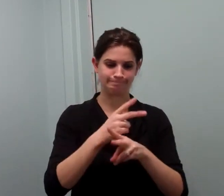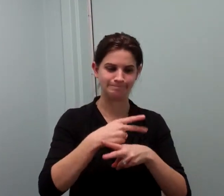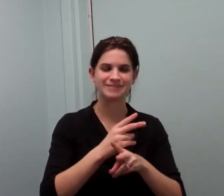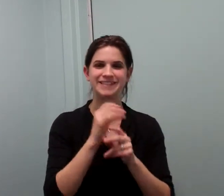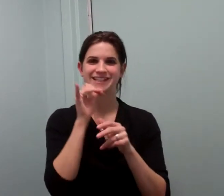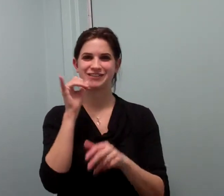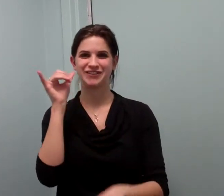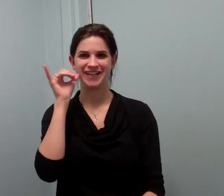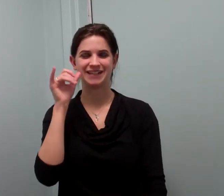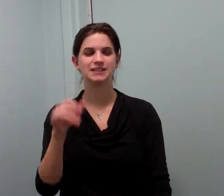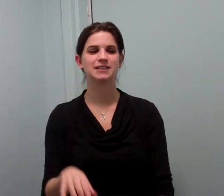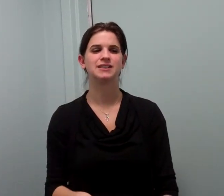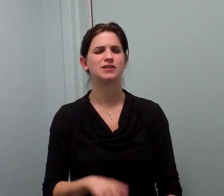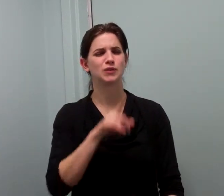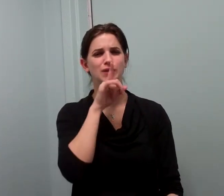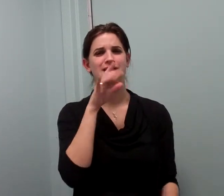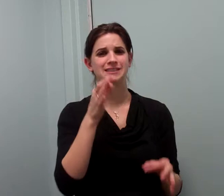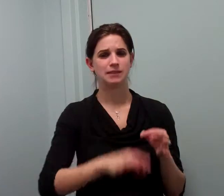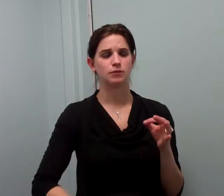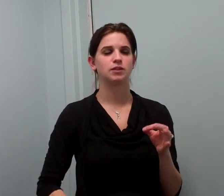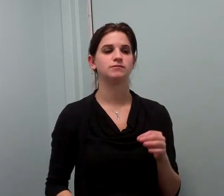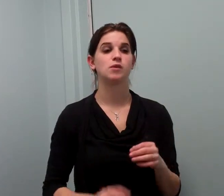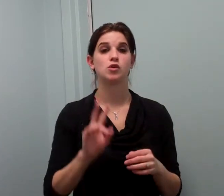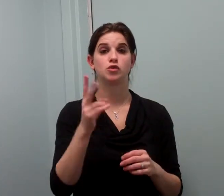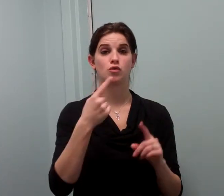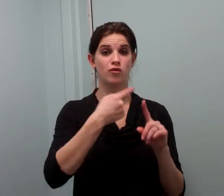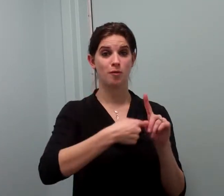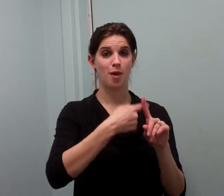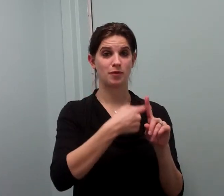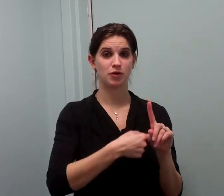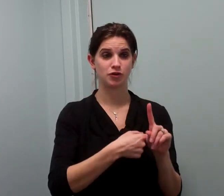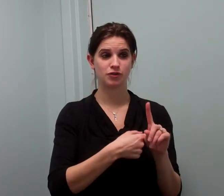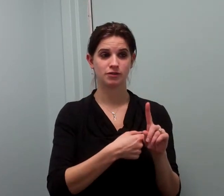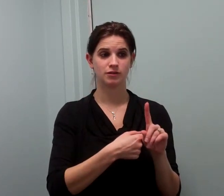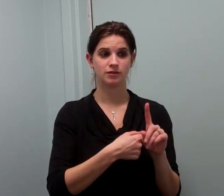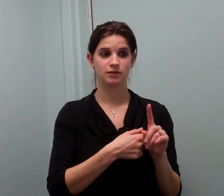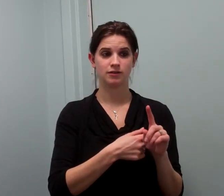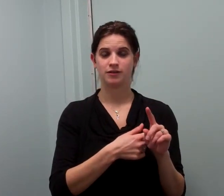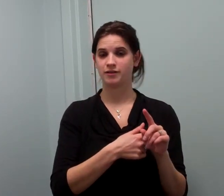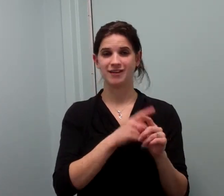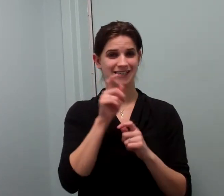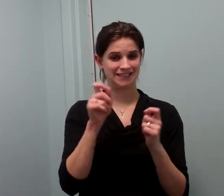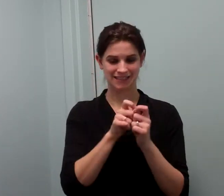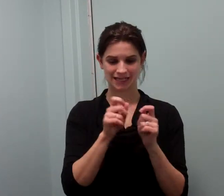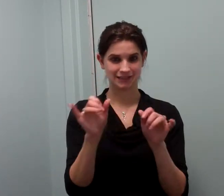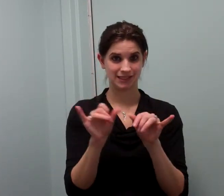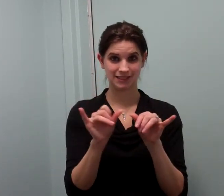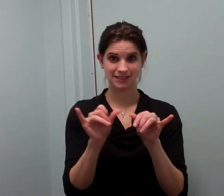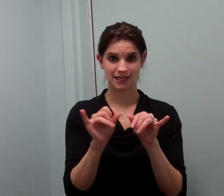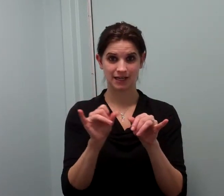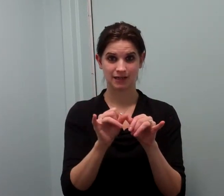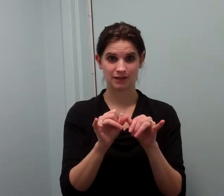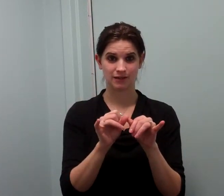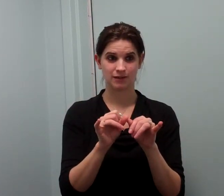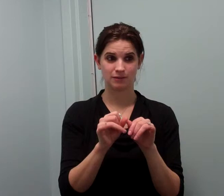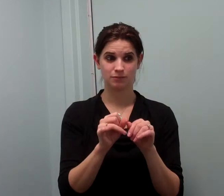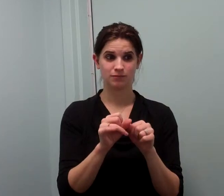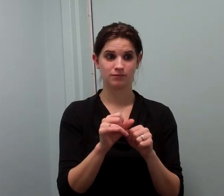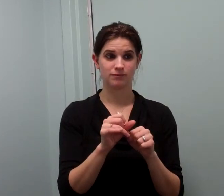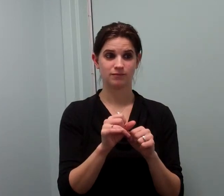It's very simple. All it's got, two thermometers. These thermometers are exactly the same. They both read in Celsius. I just took them and mounted them to a piece